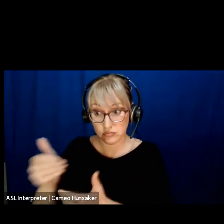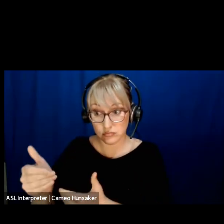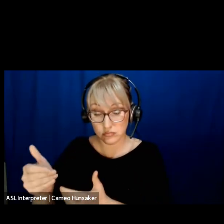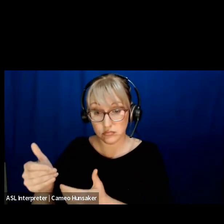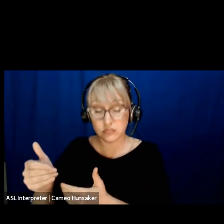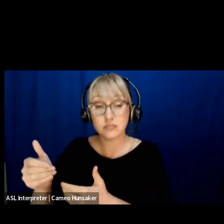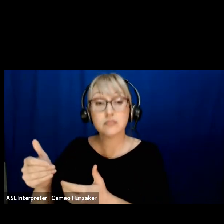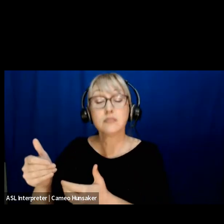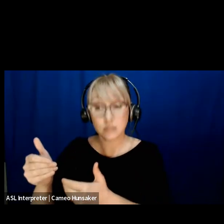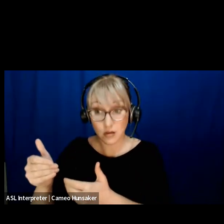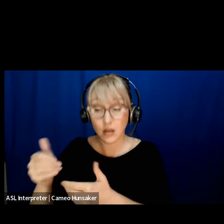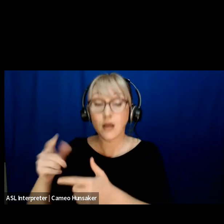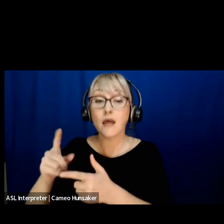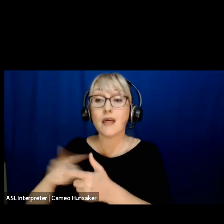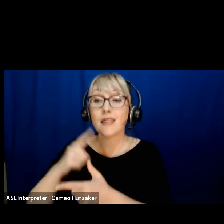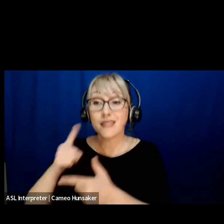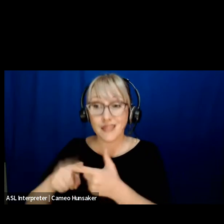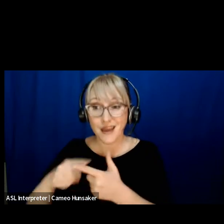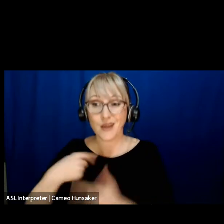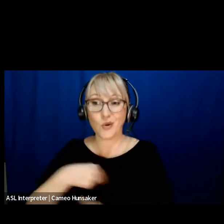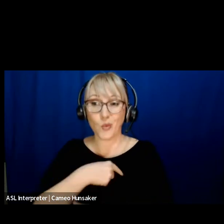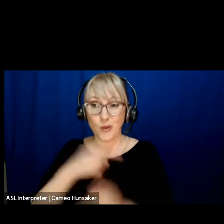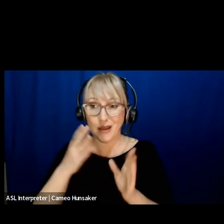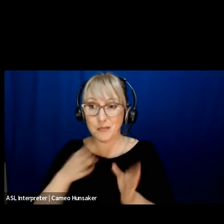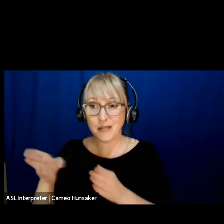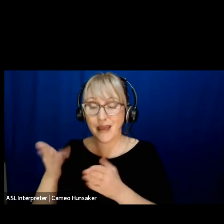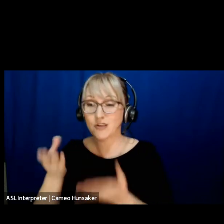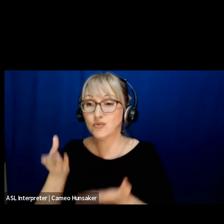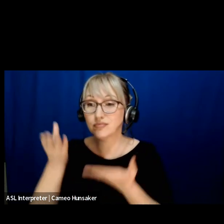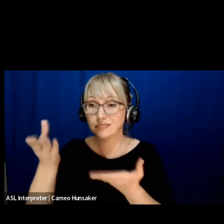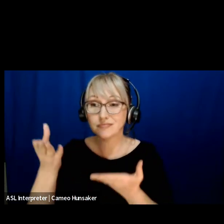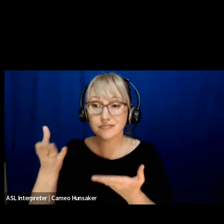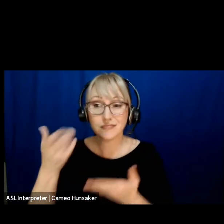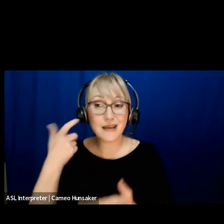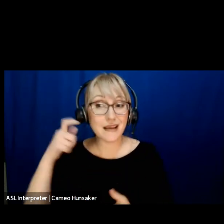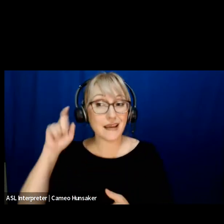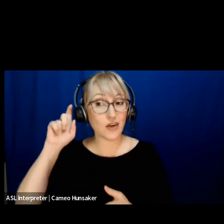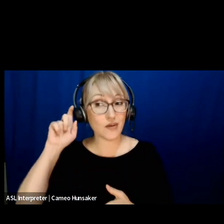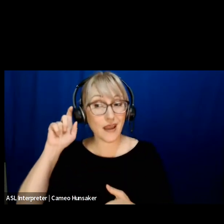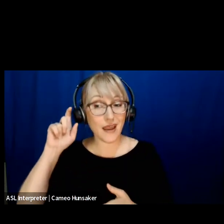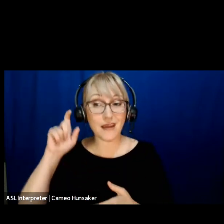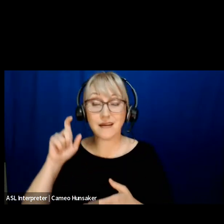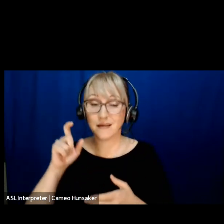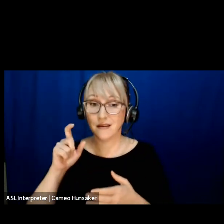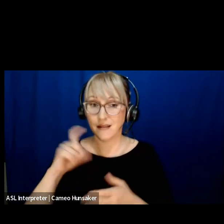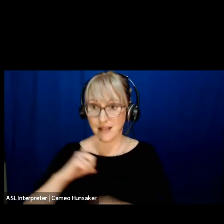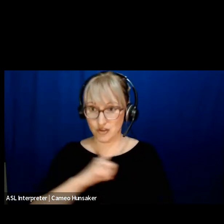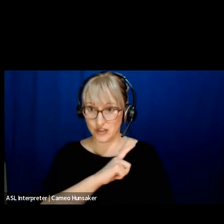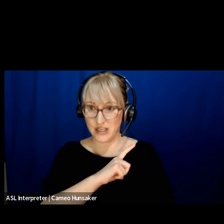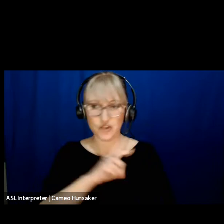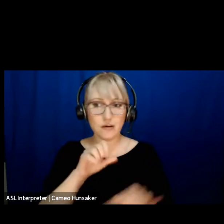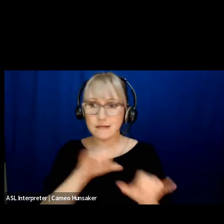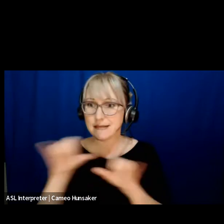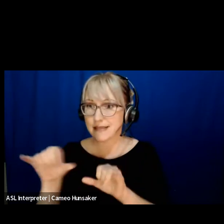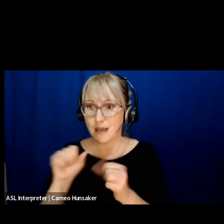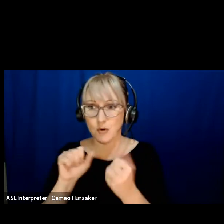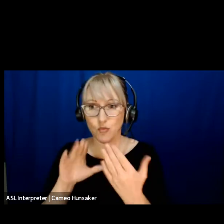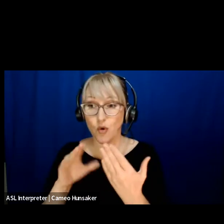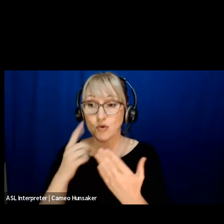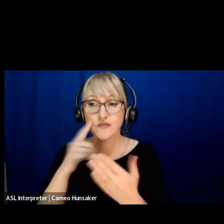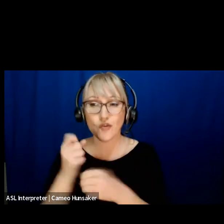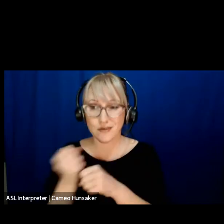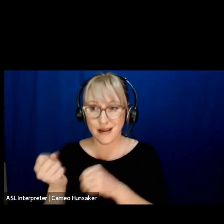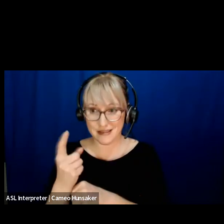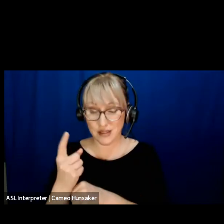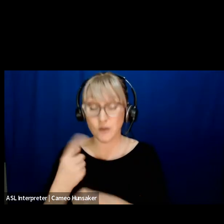we plan to do hearing aid legislation in the same manner for next year. We are working with